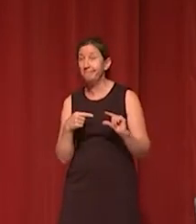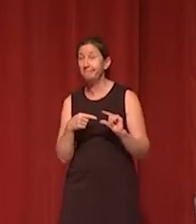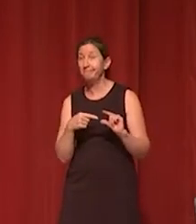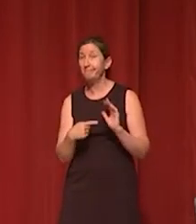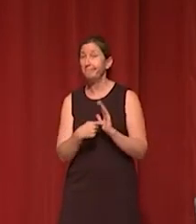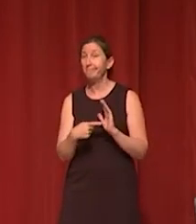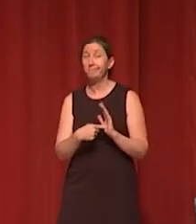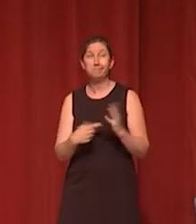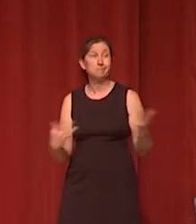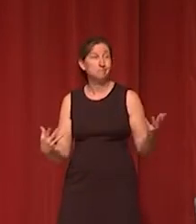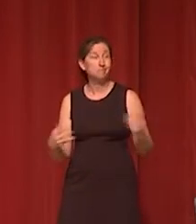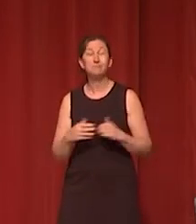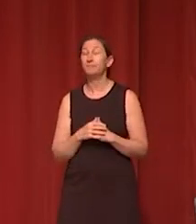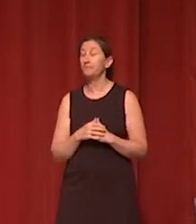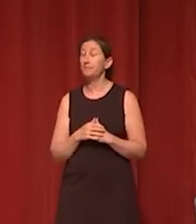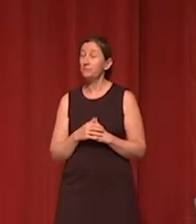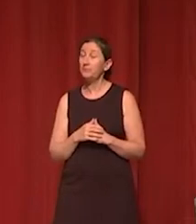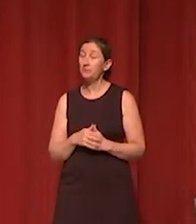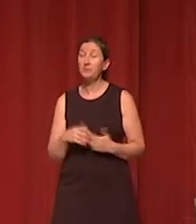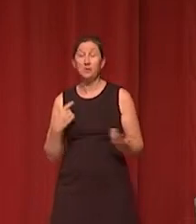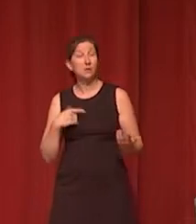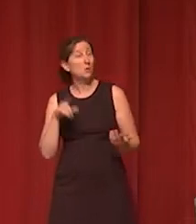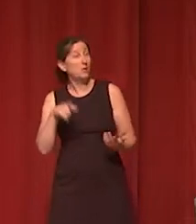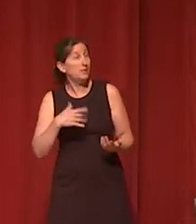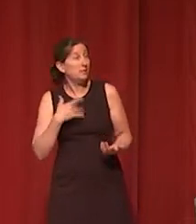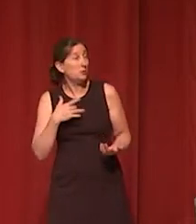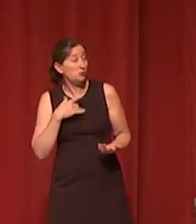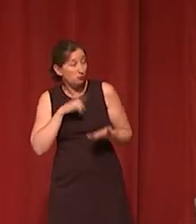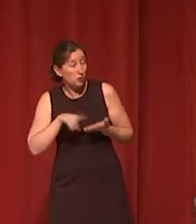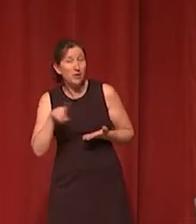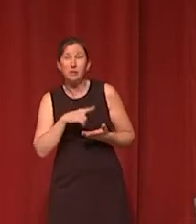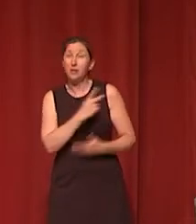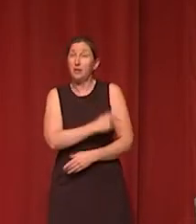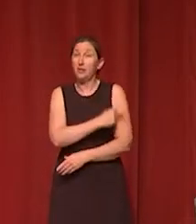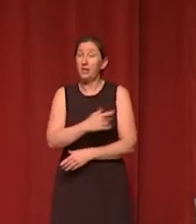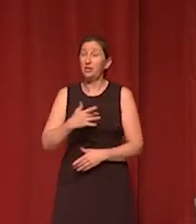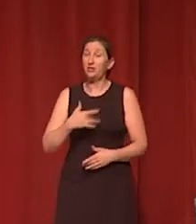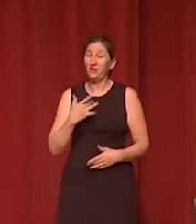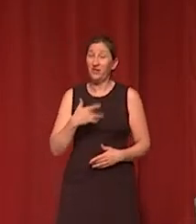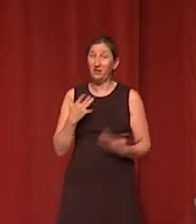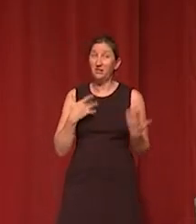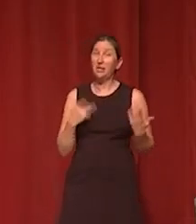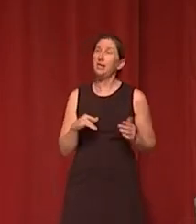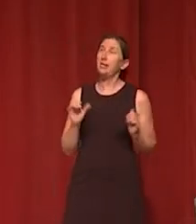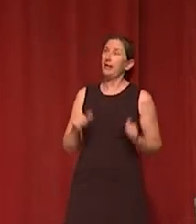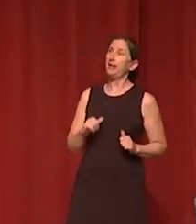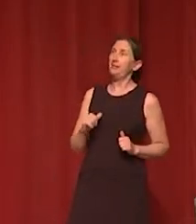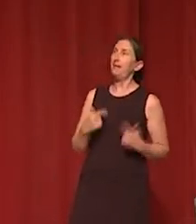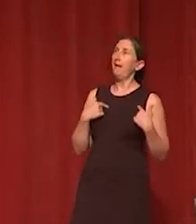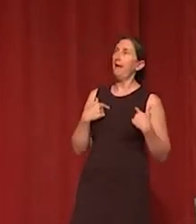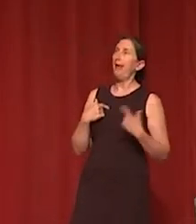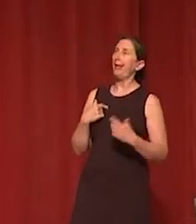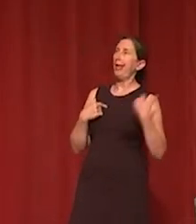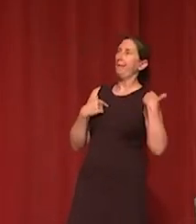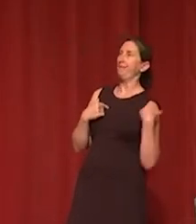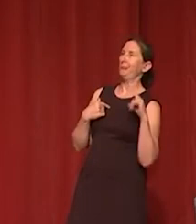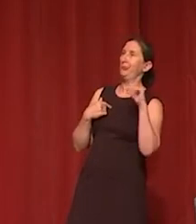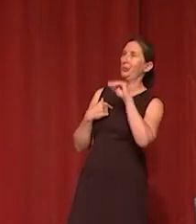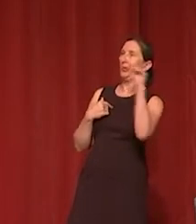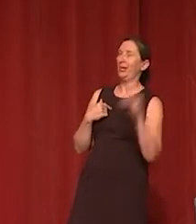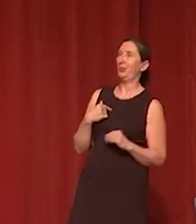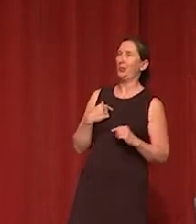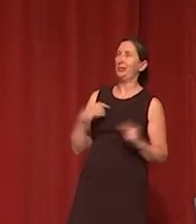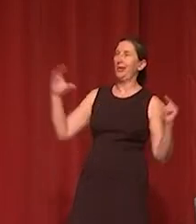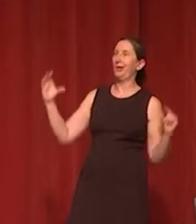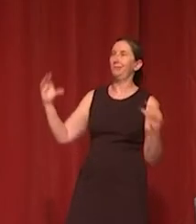need to be screened and make sure that patients are comfortable with the ability to be able to continue that therapy as they start. So